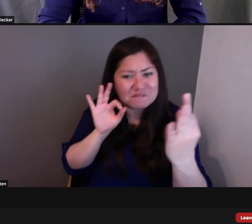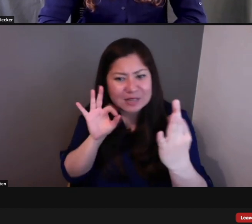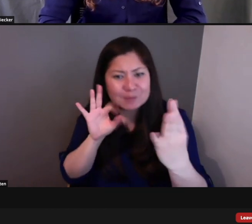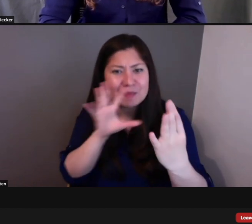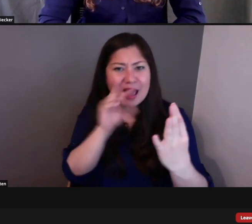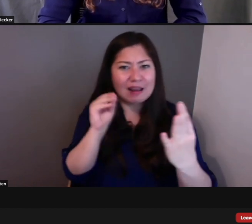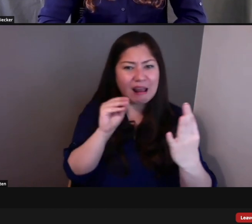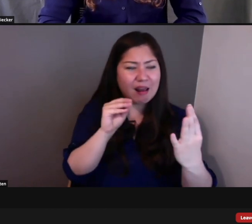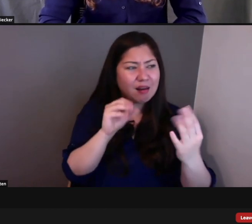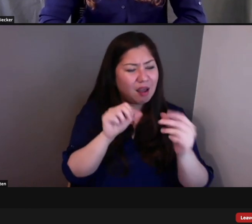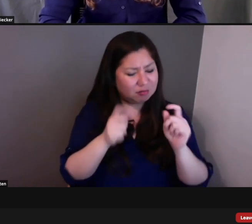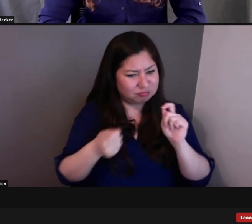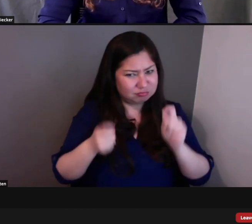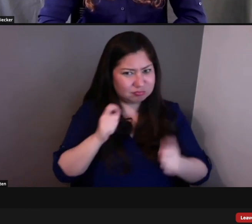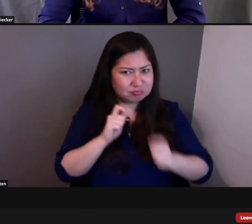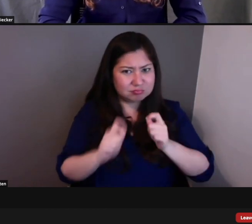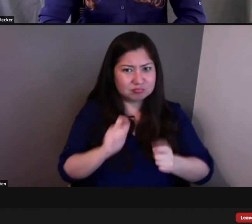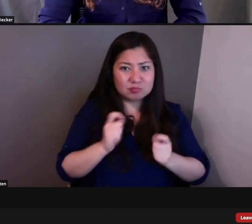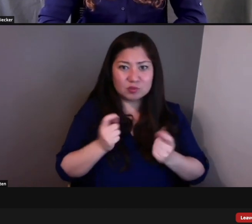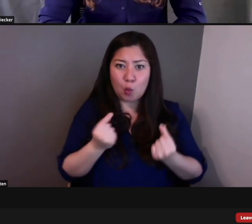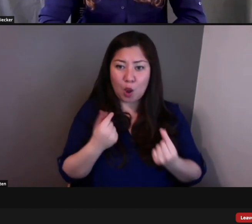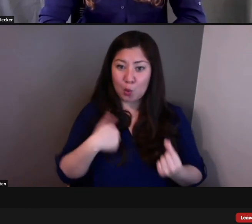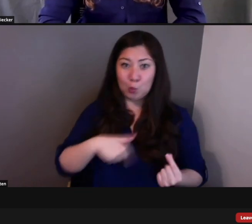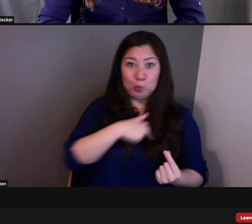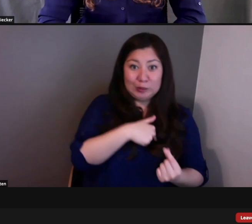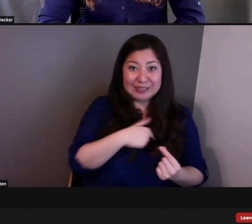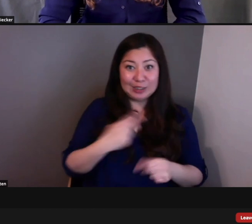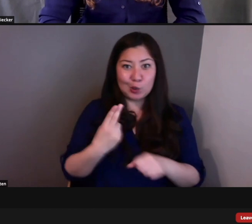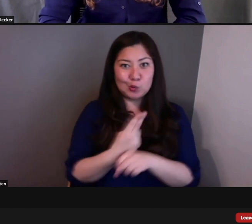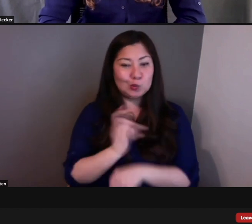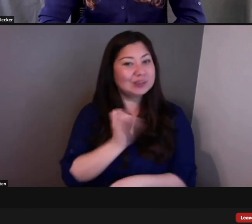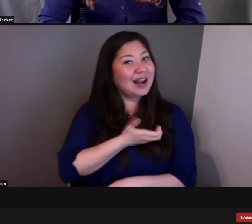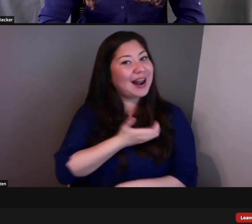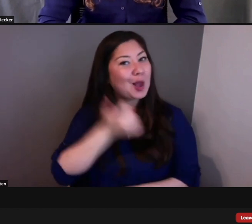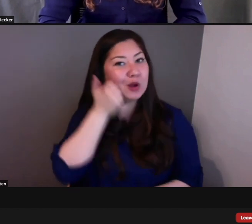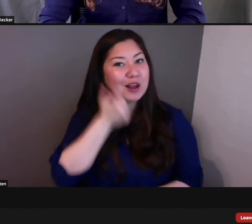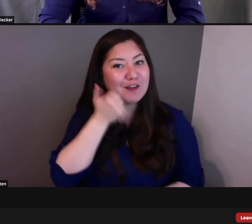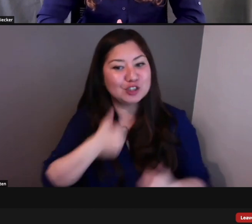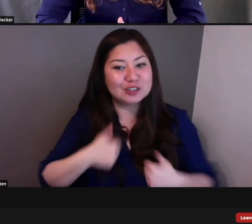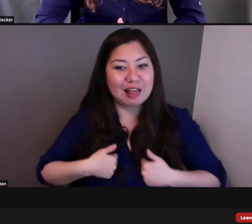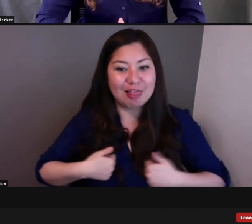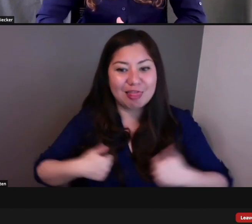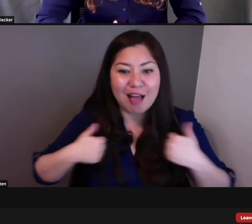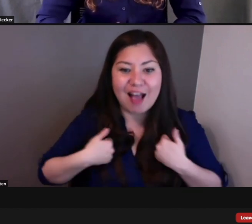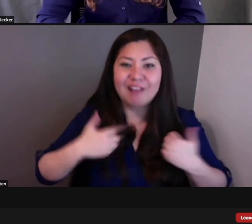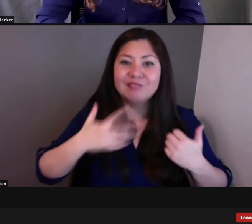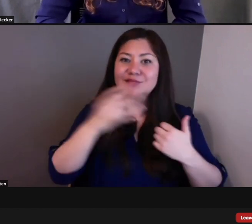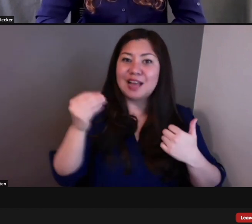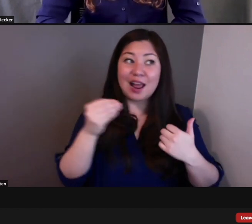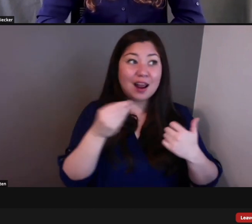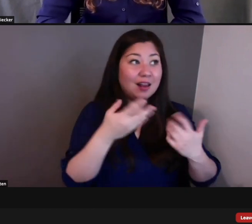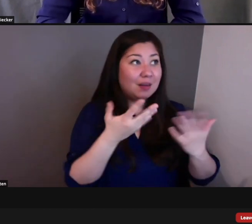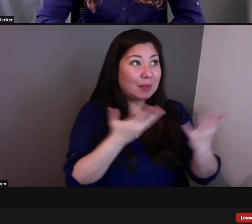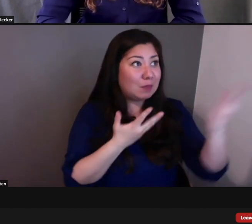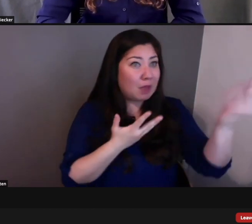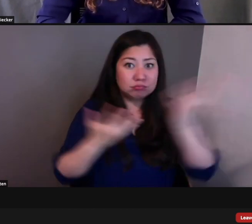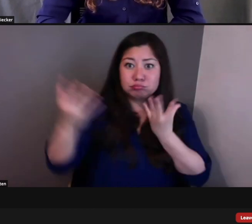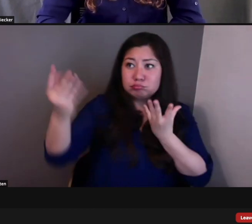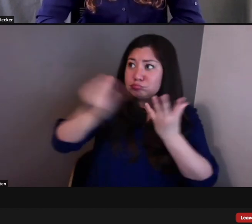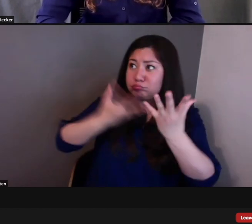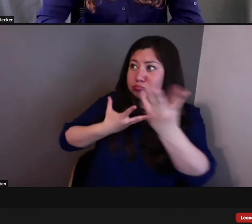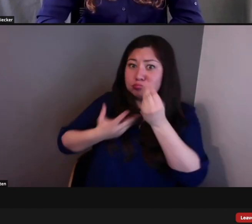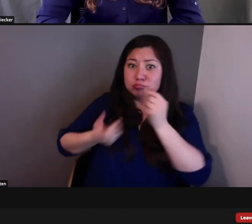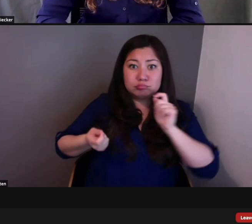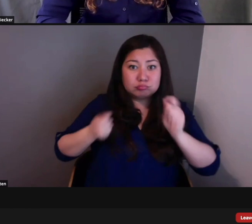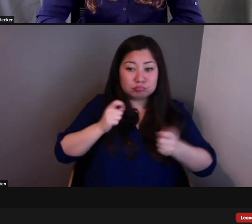you. No, sometimes we like to test different things do a new sign and try to see, you know, how